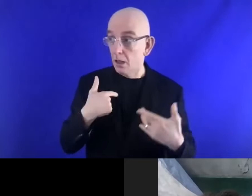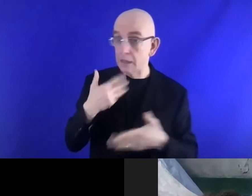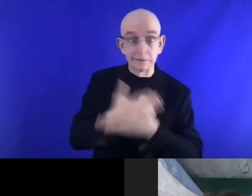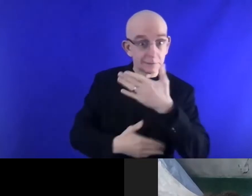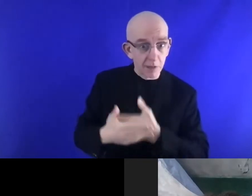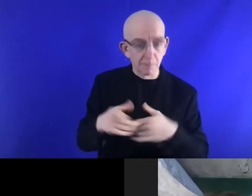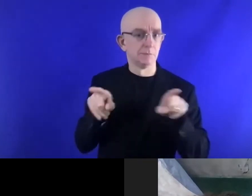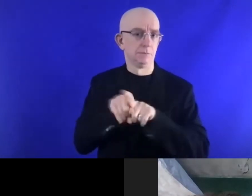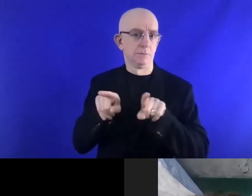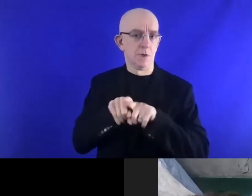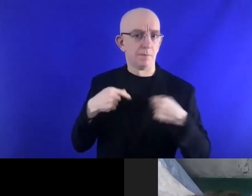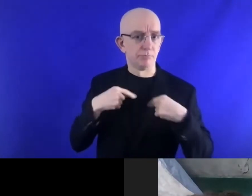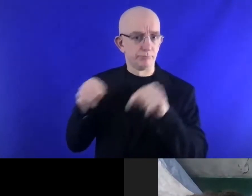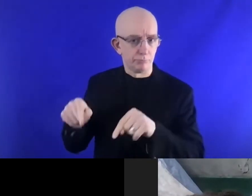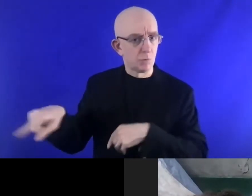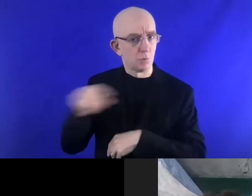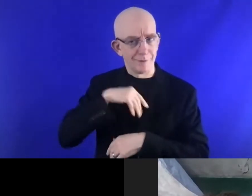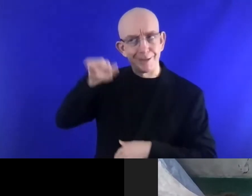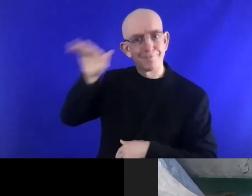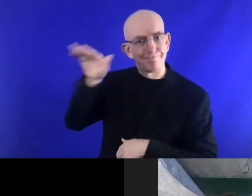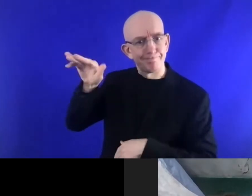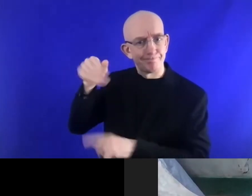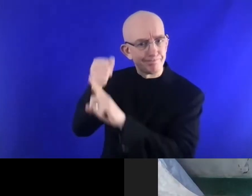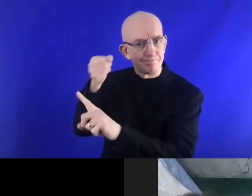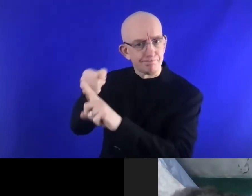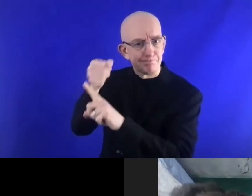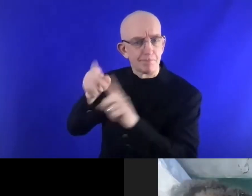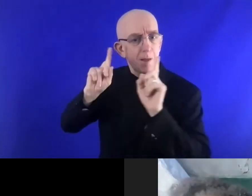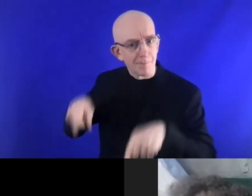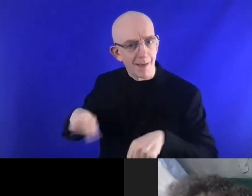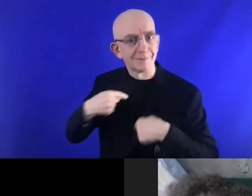we live in an inclusive world